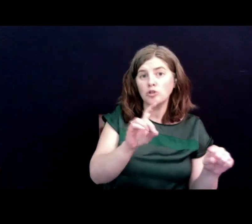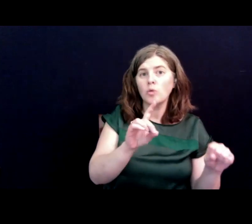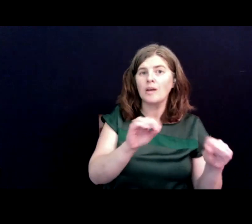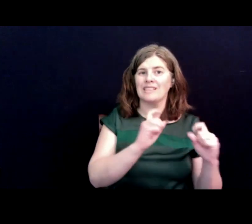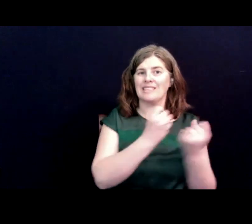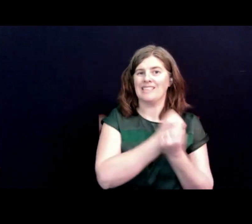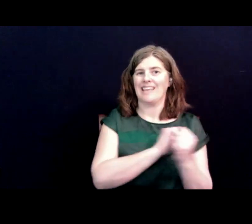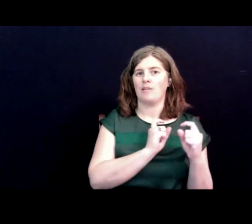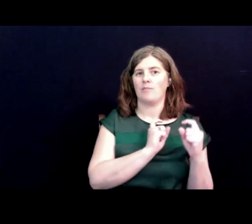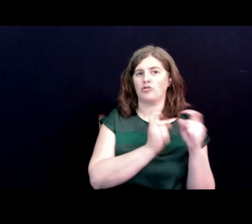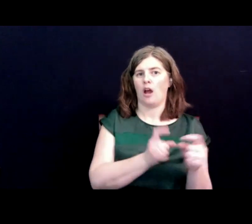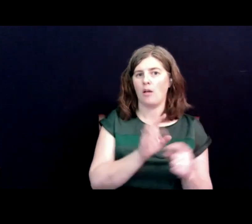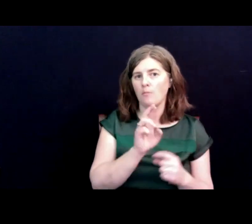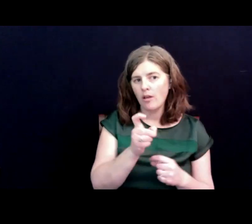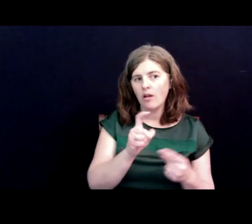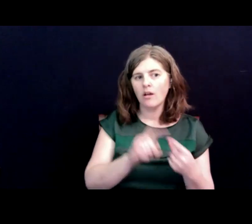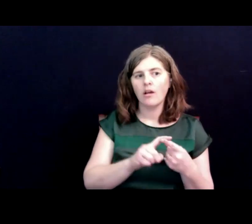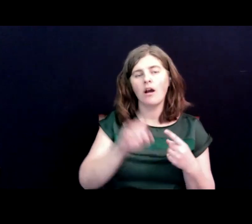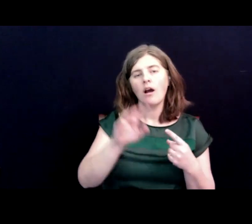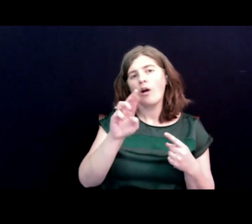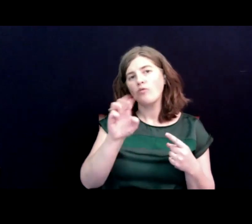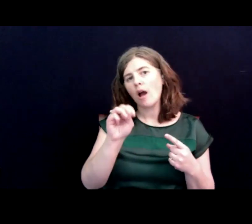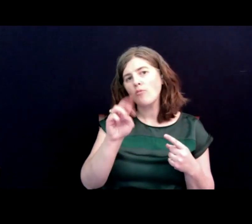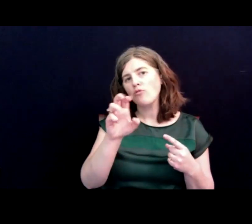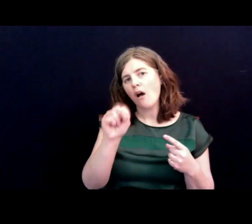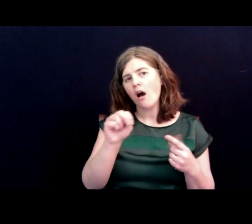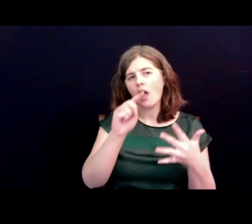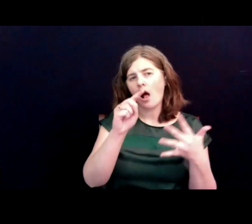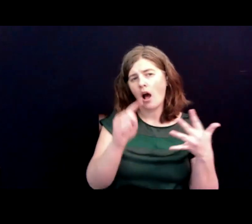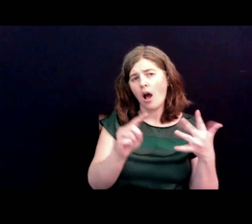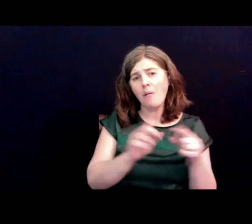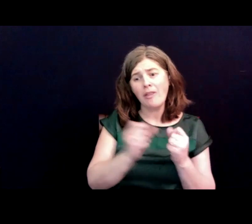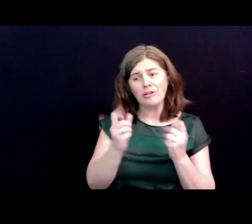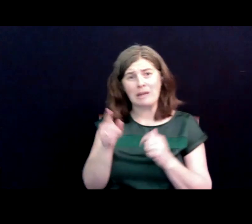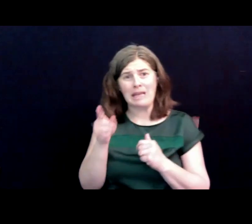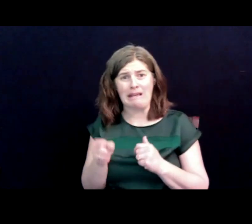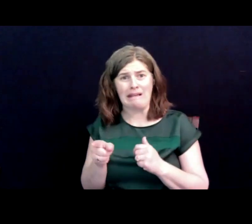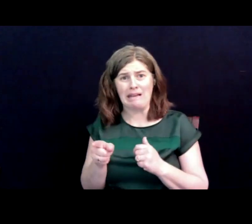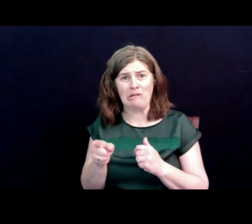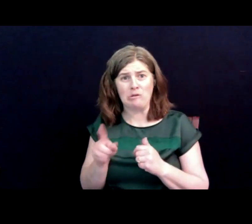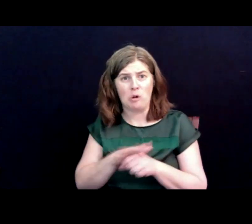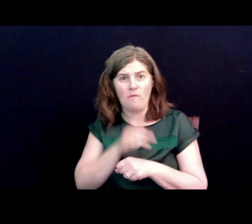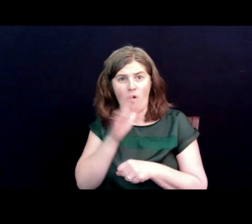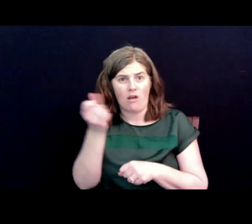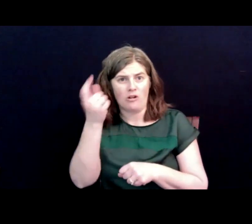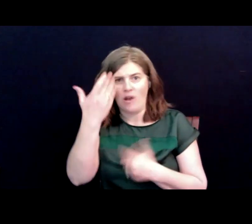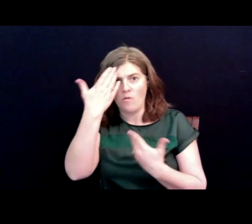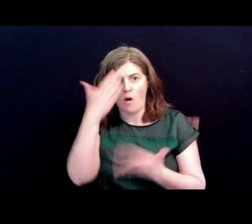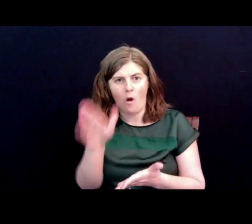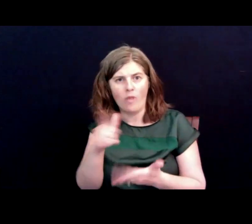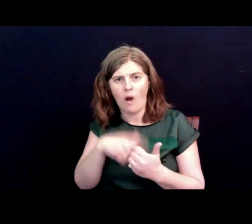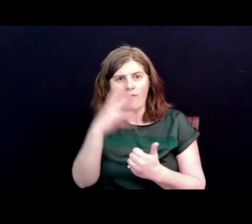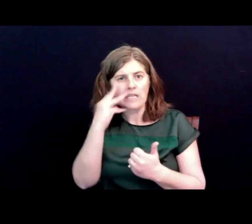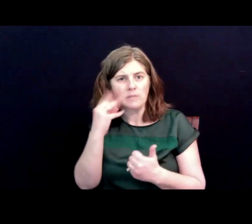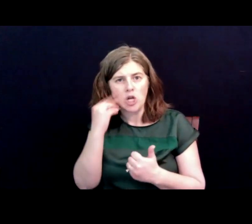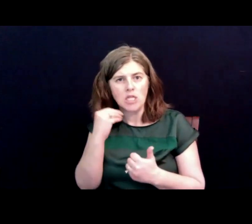prescribe medications like trazodone and Remeron. But there are also plenty who don't understand or know or have the